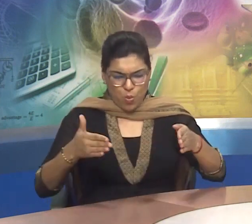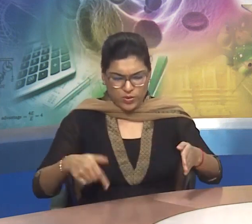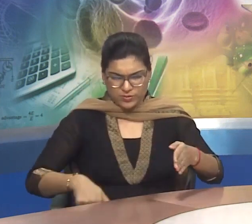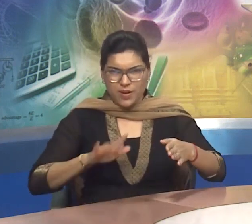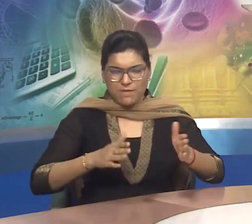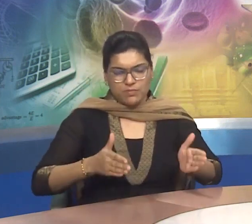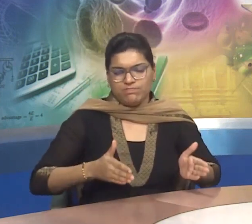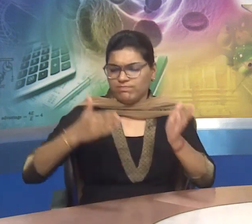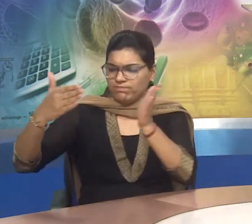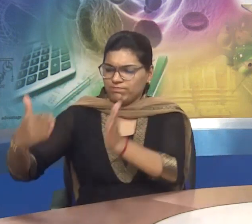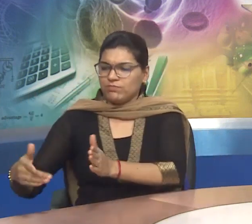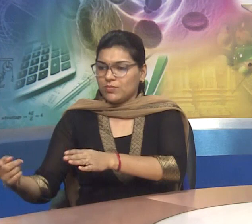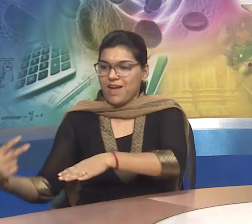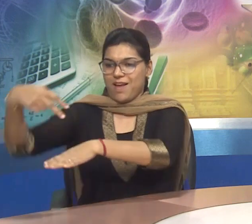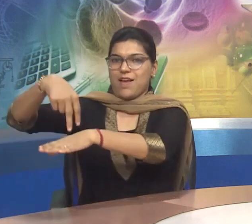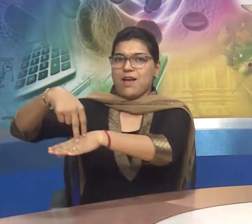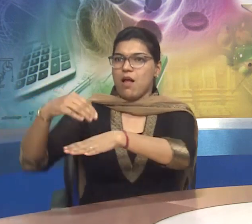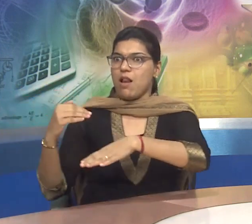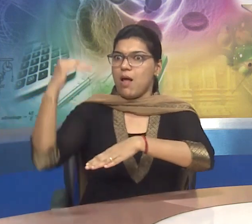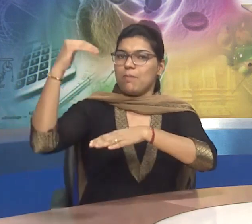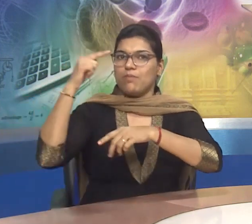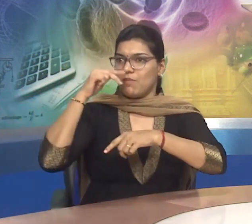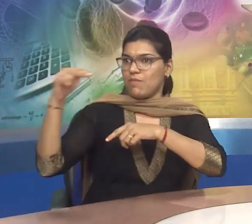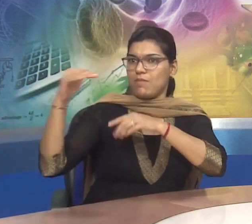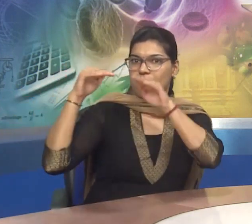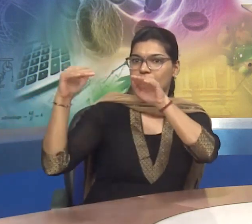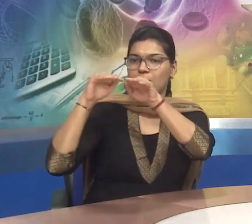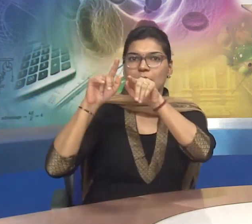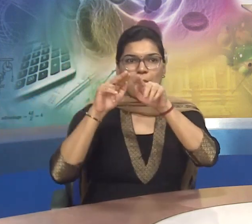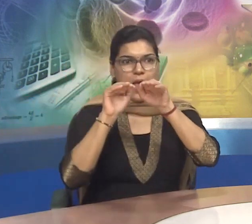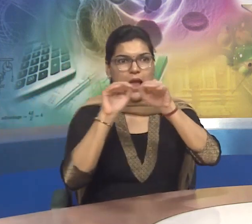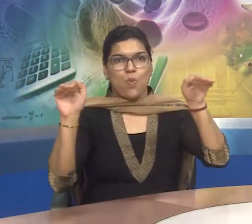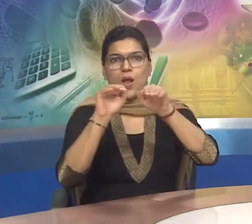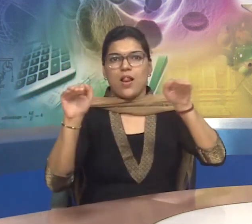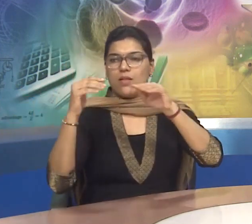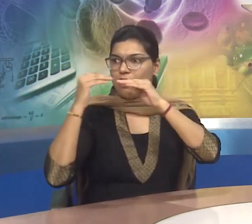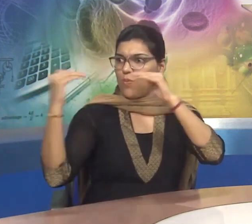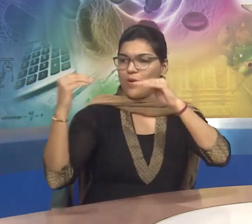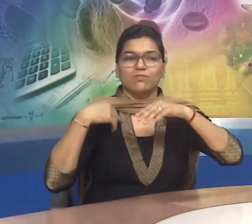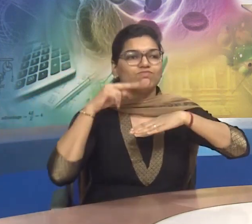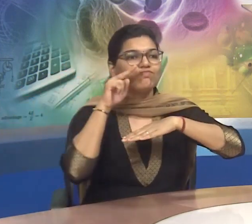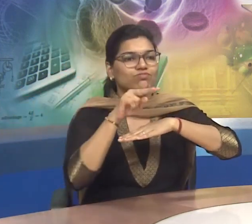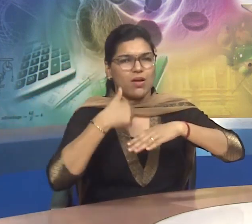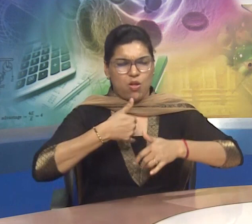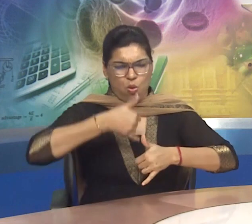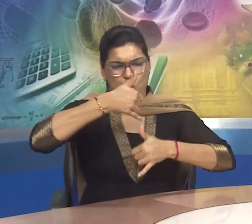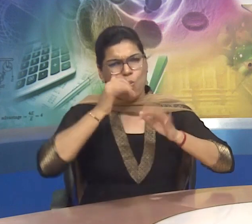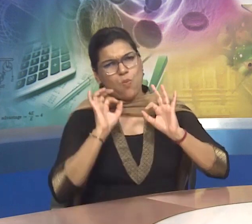you can see the picture on the screen. It shows the 3 children